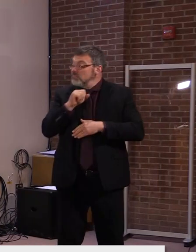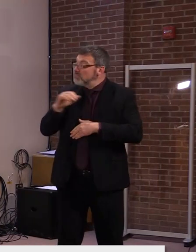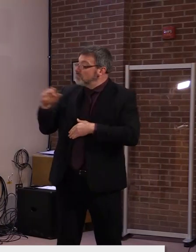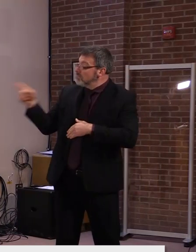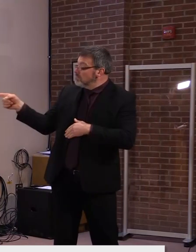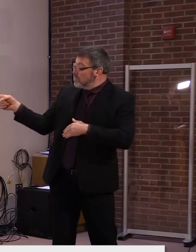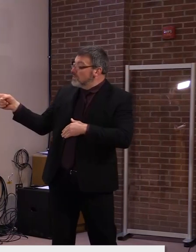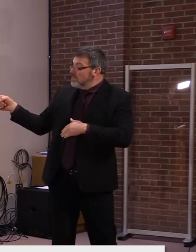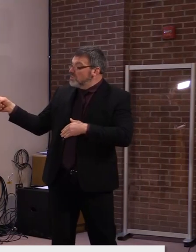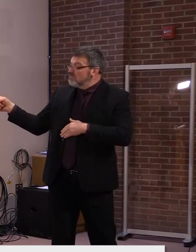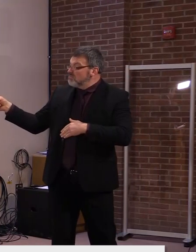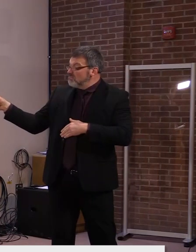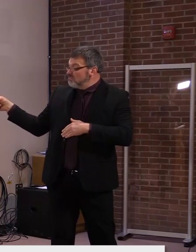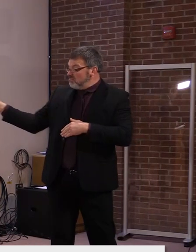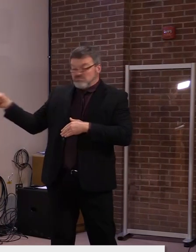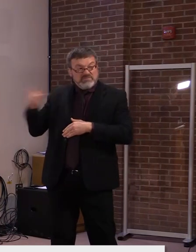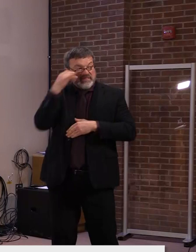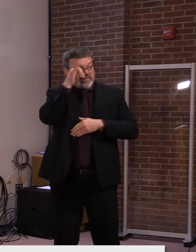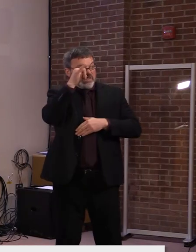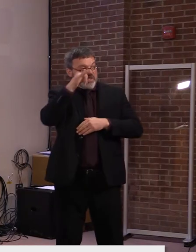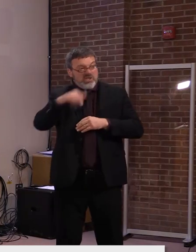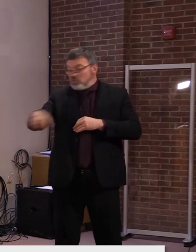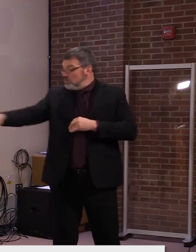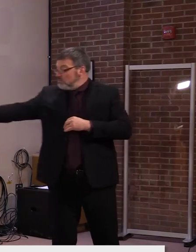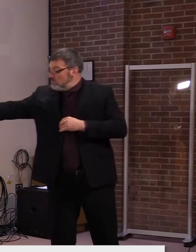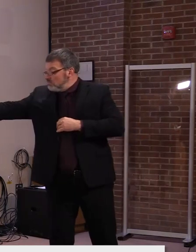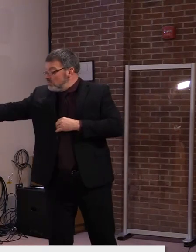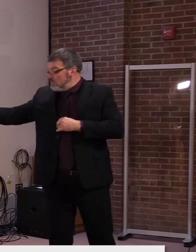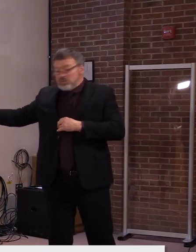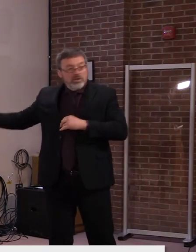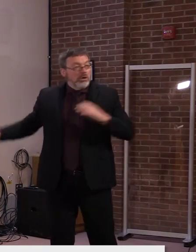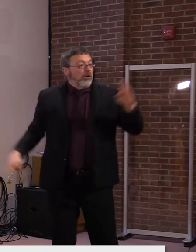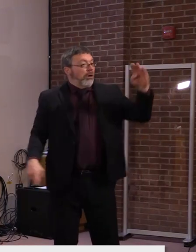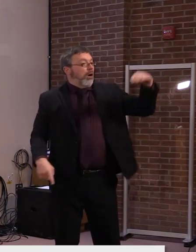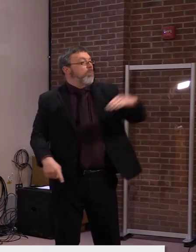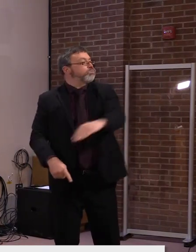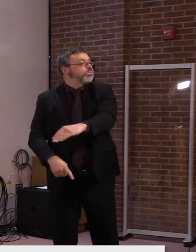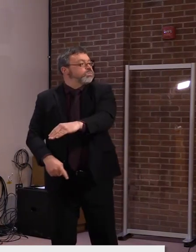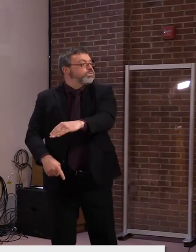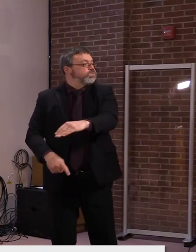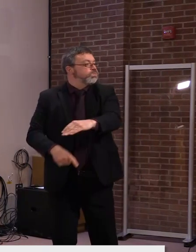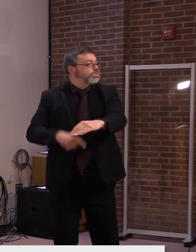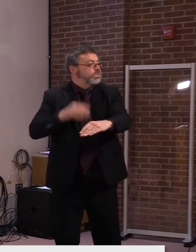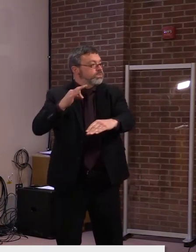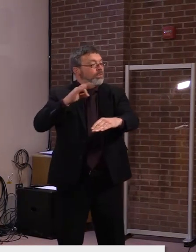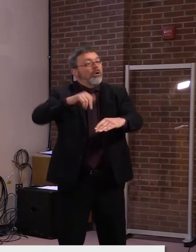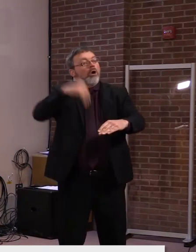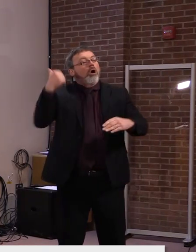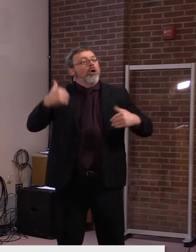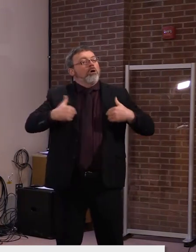actually gone down 14%, while all of the other age groups have gone up by varying degrees.